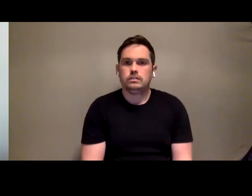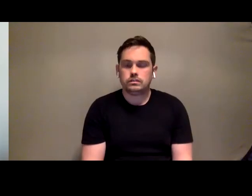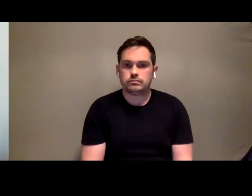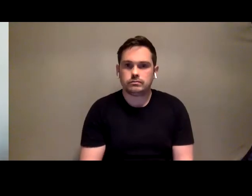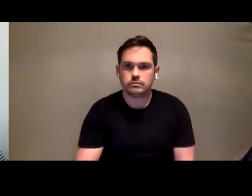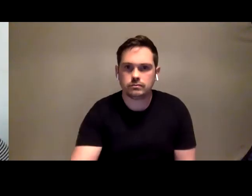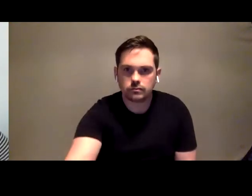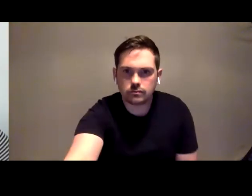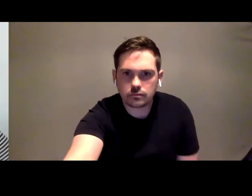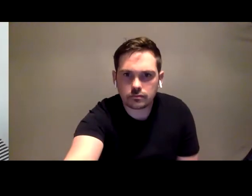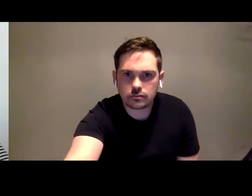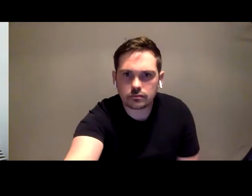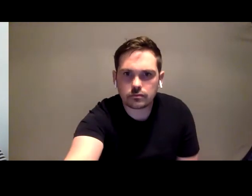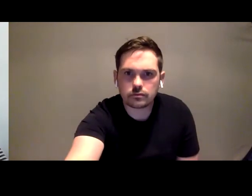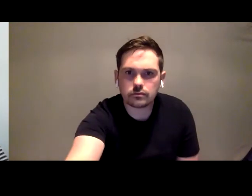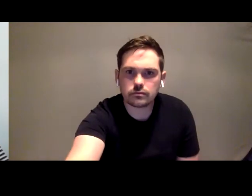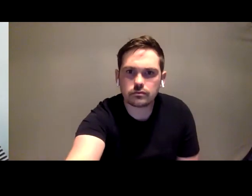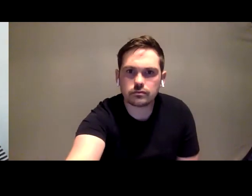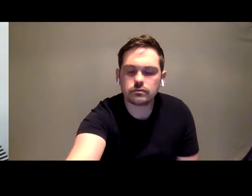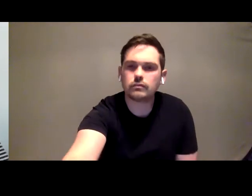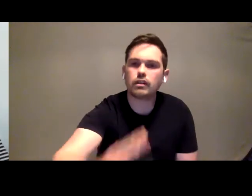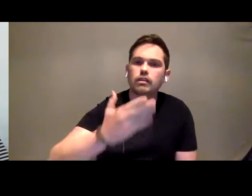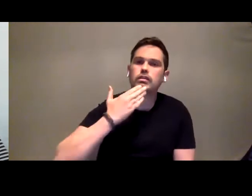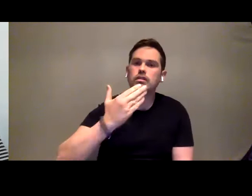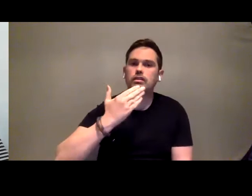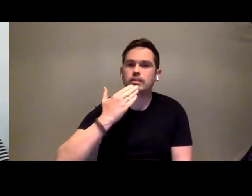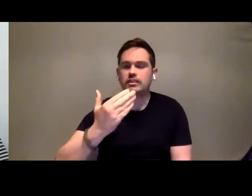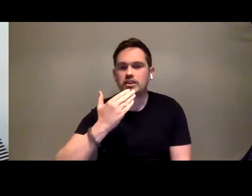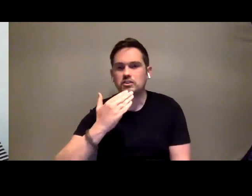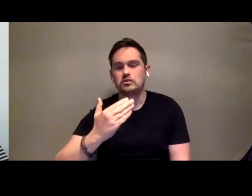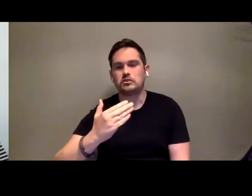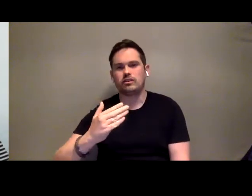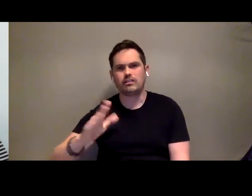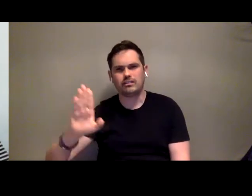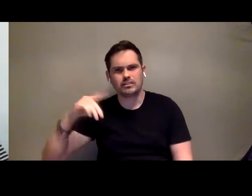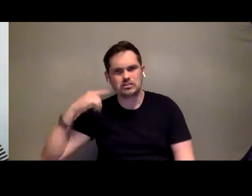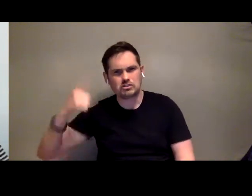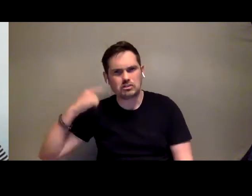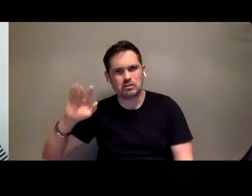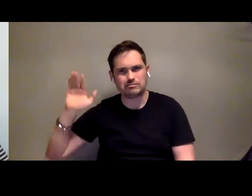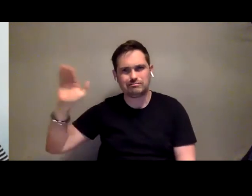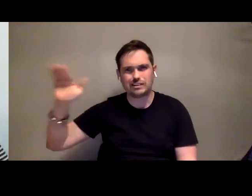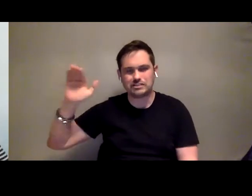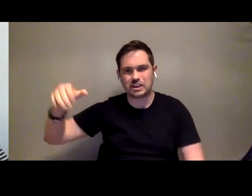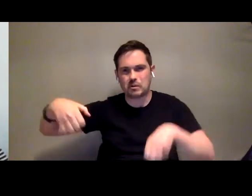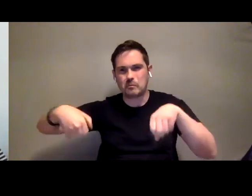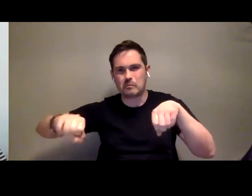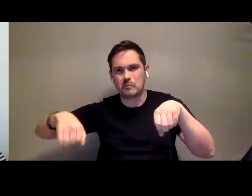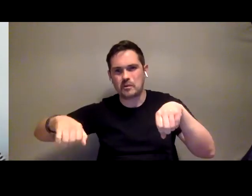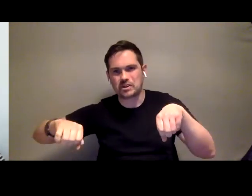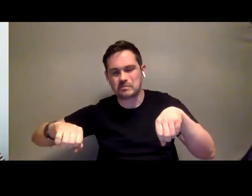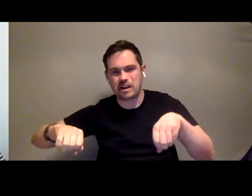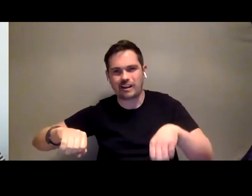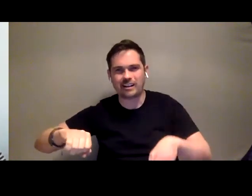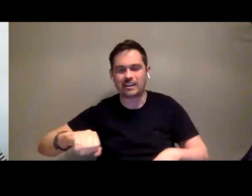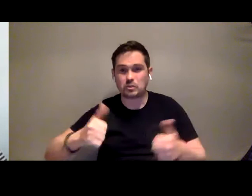Thanks so much, Caro. Just as you said my name, the loudest motorbike just went down outside the window, so I hope that you can